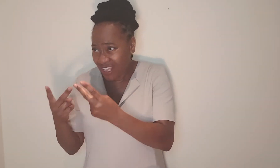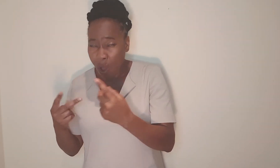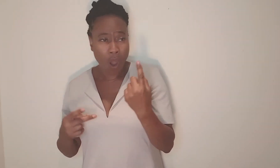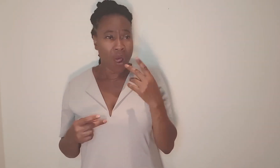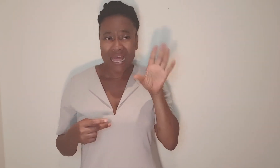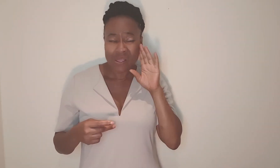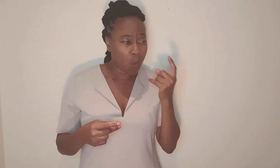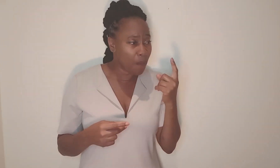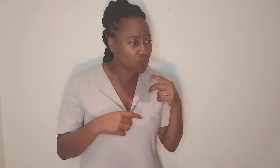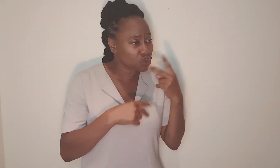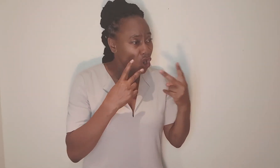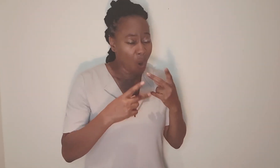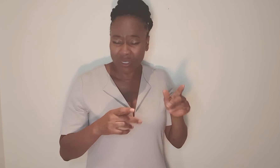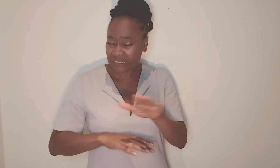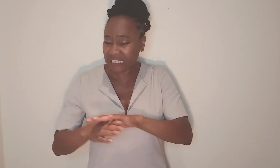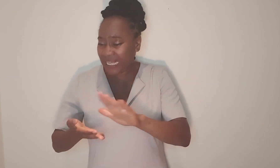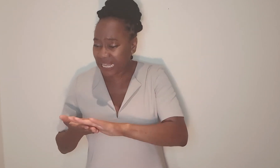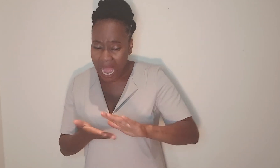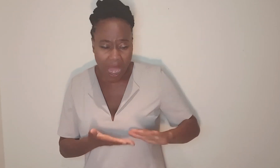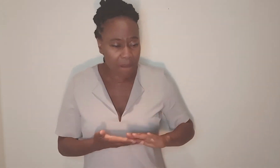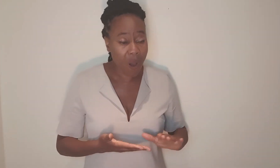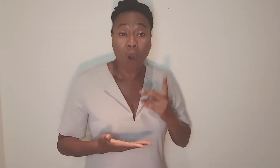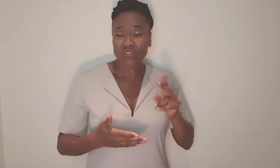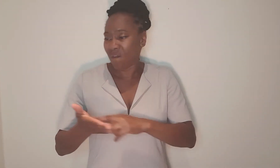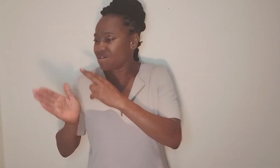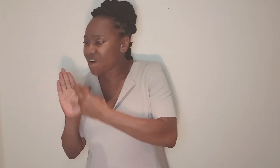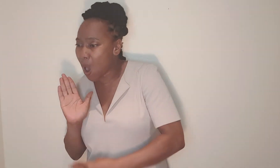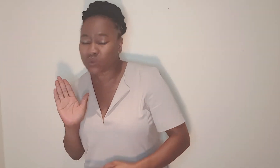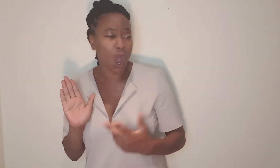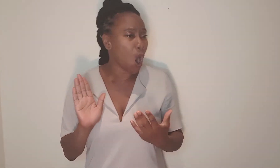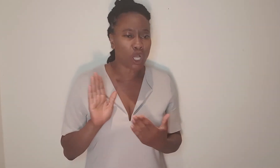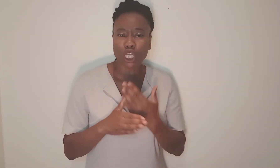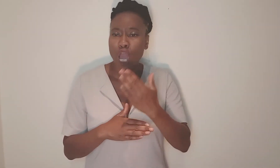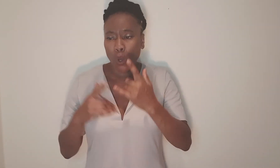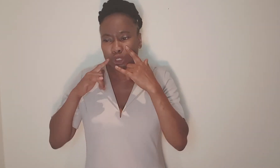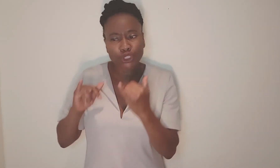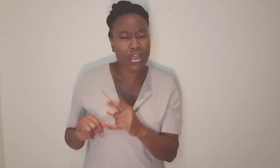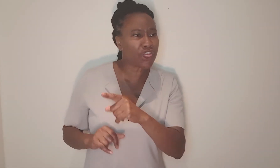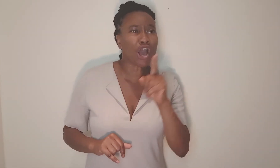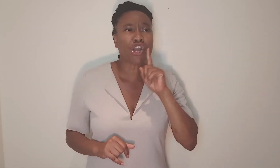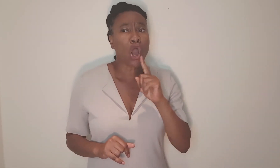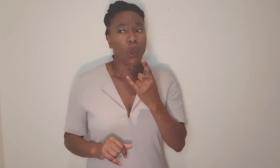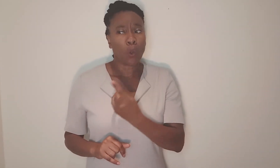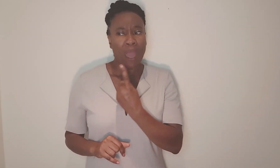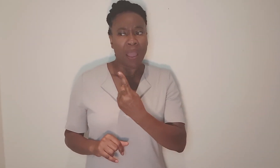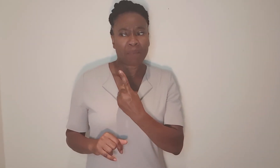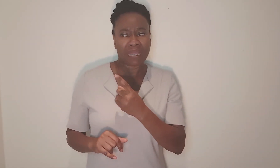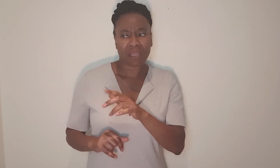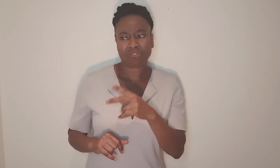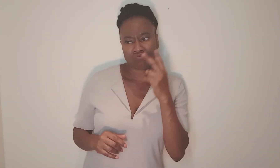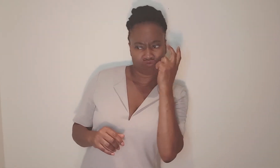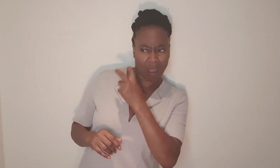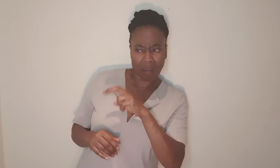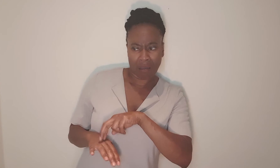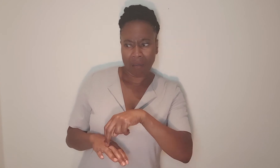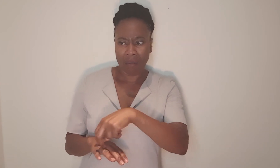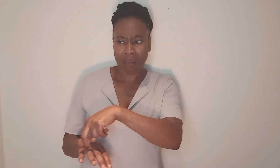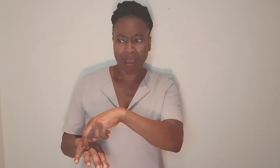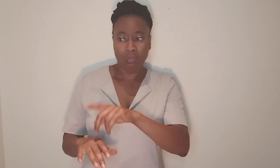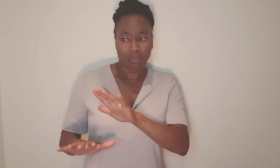yourself, or to vote, or to go back and check on that girl who might be stumbling, to wait for the next bus,